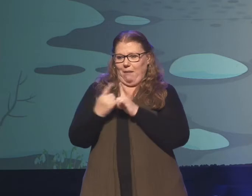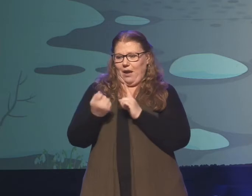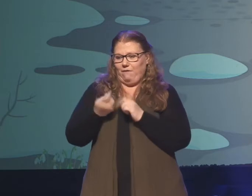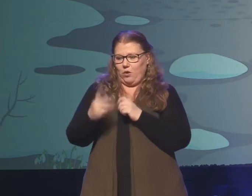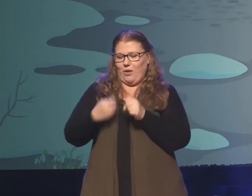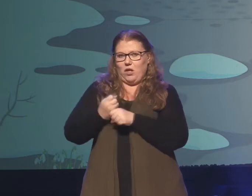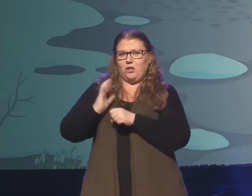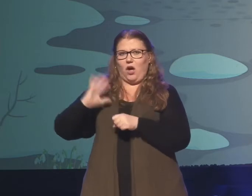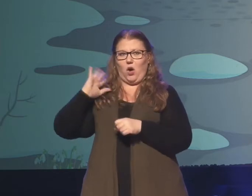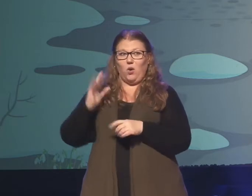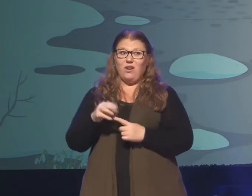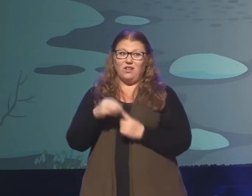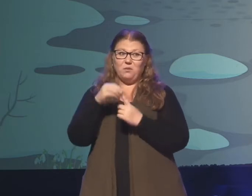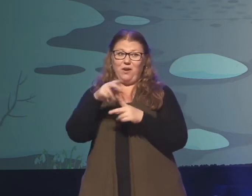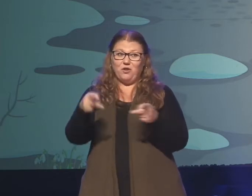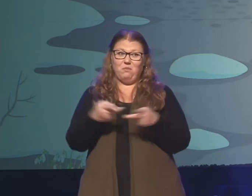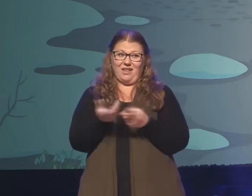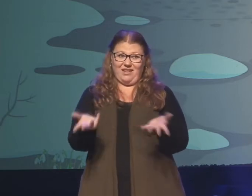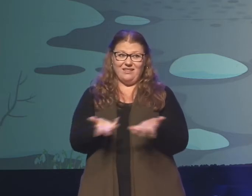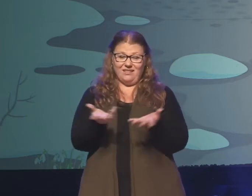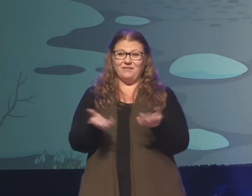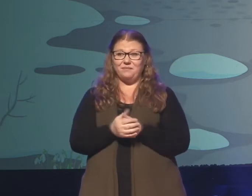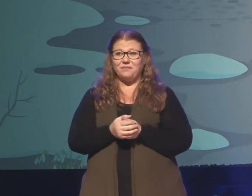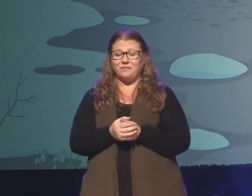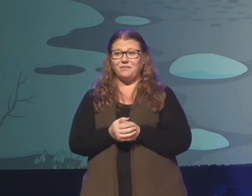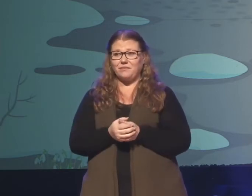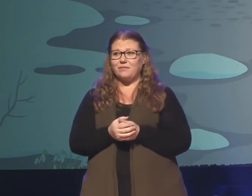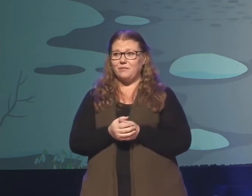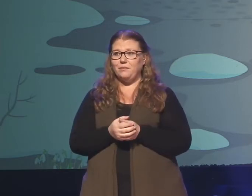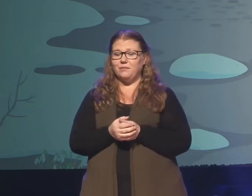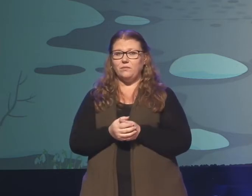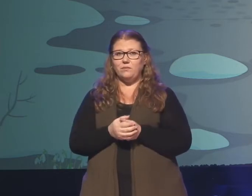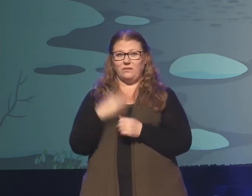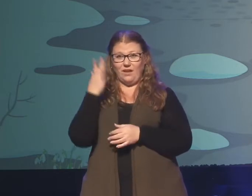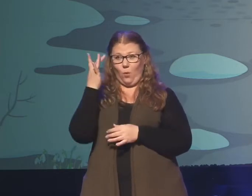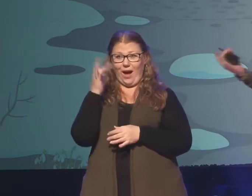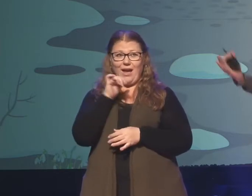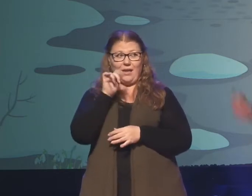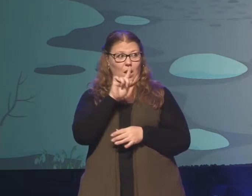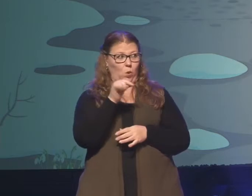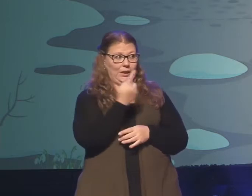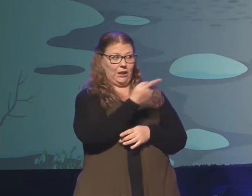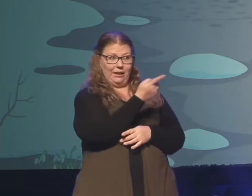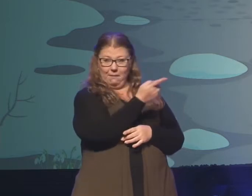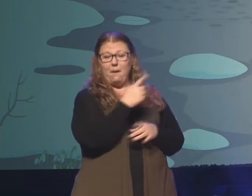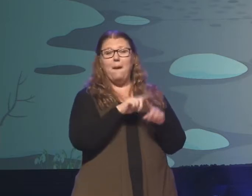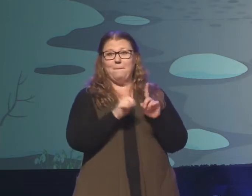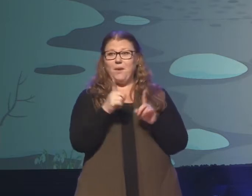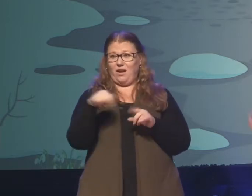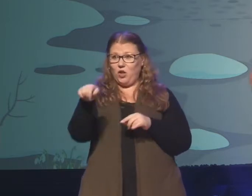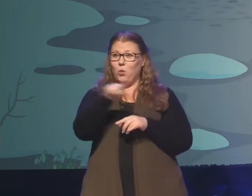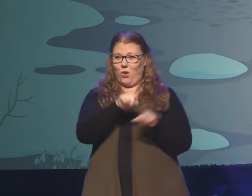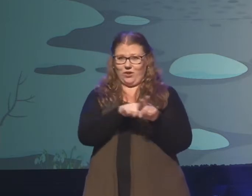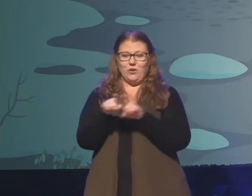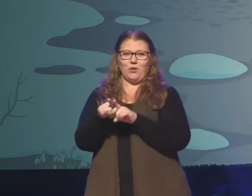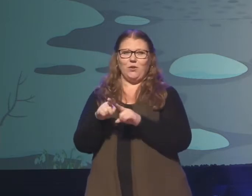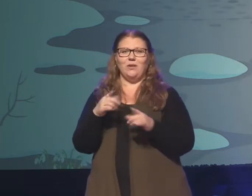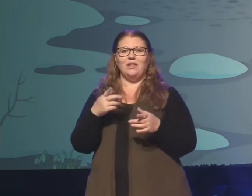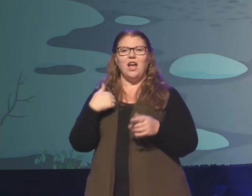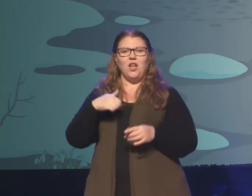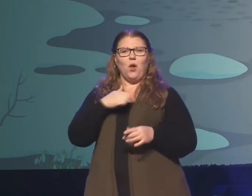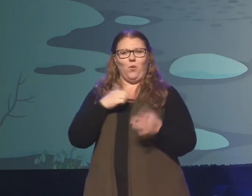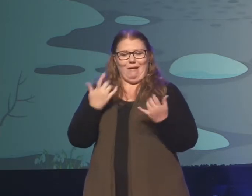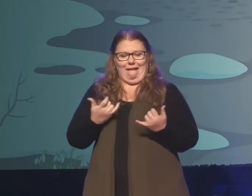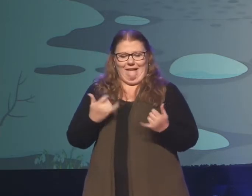I love it. You're in a special place. You really are. This is a special place because not just of him, but you all. So thank you very much. All right, so we're in this